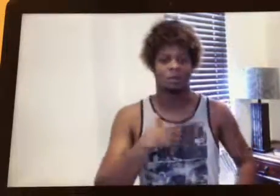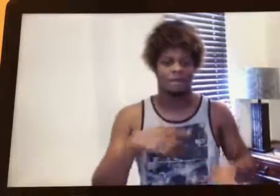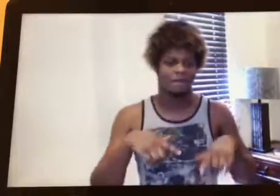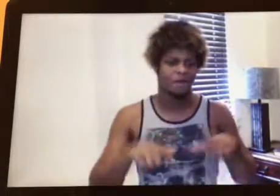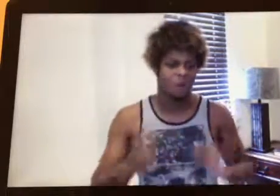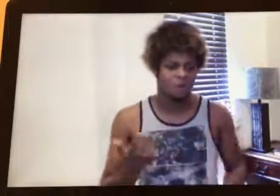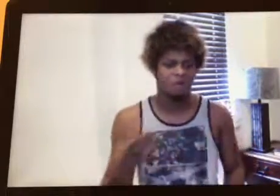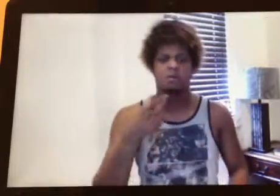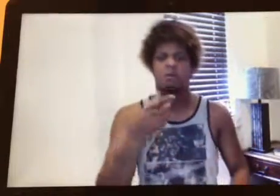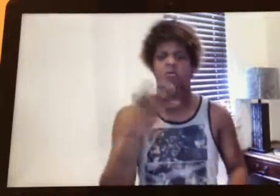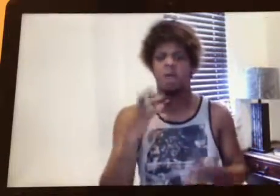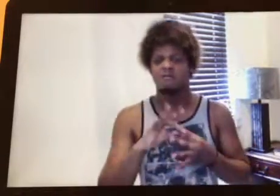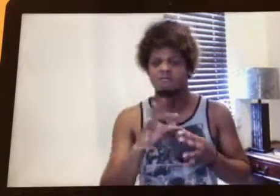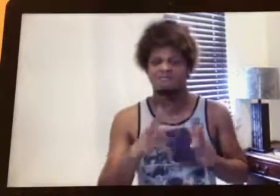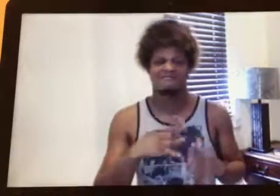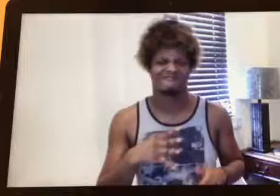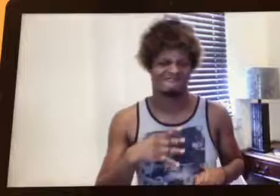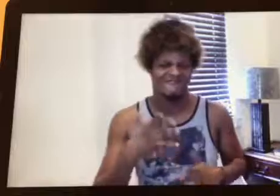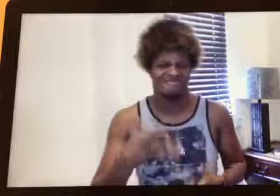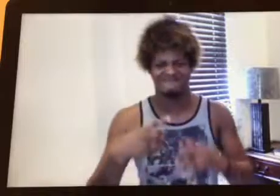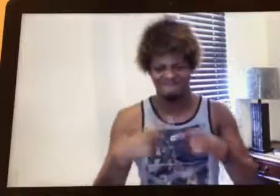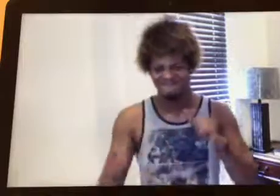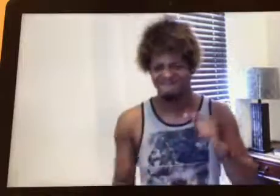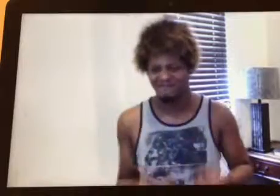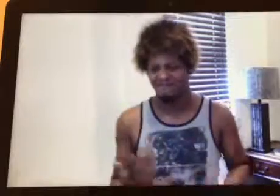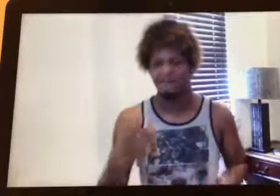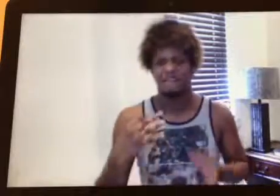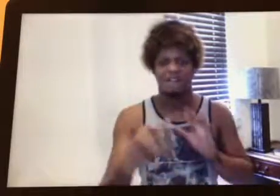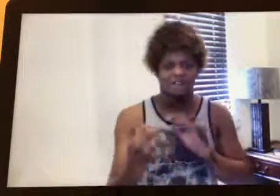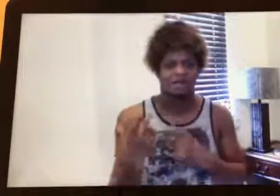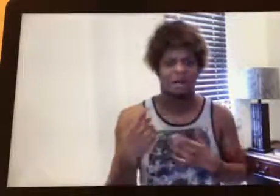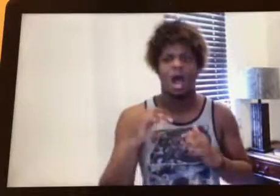Well, we'll see. We'll see what happens. Thanks for watching.